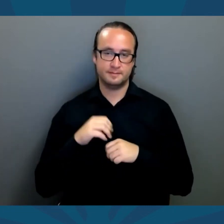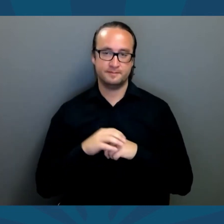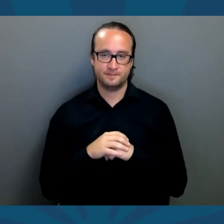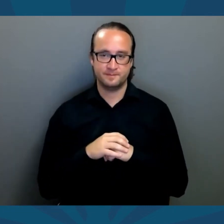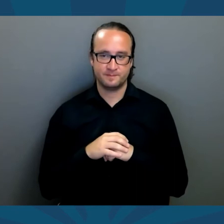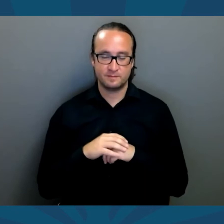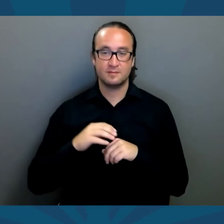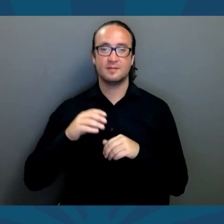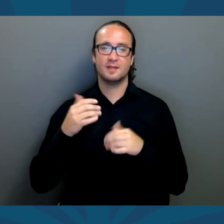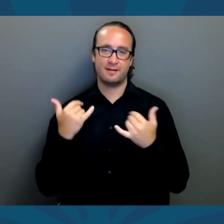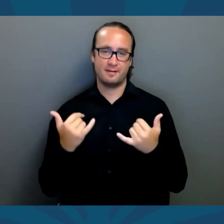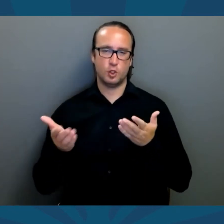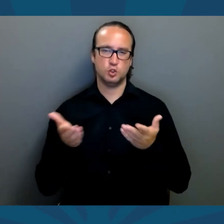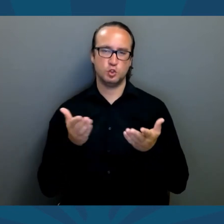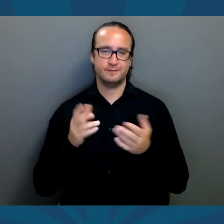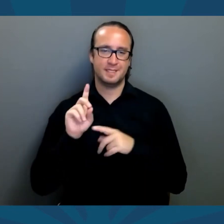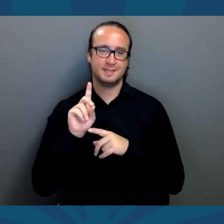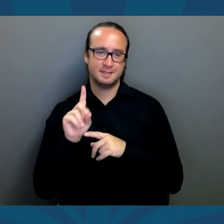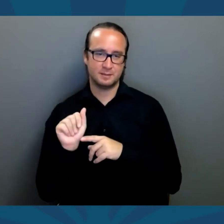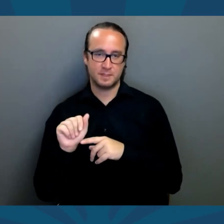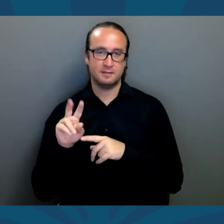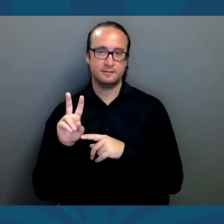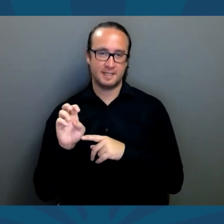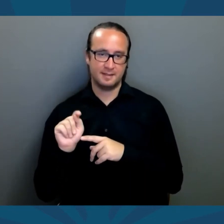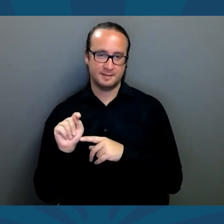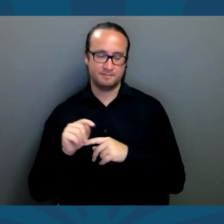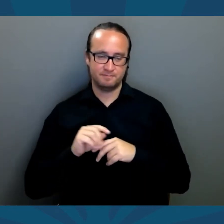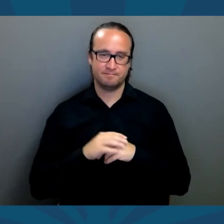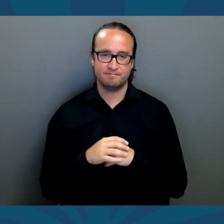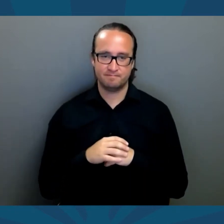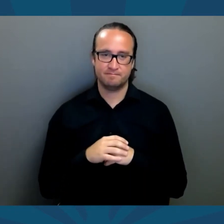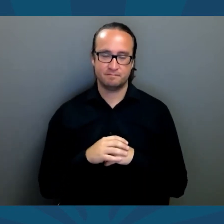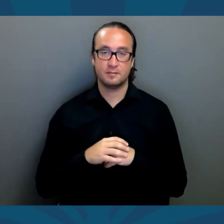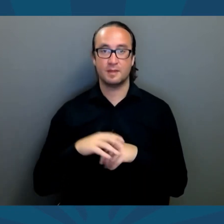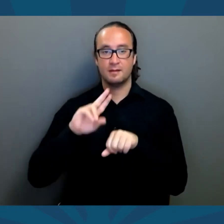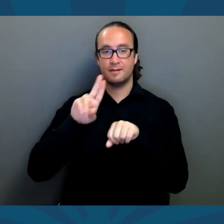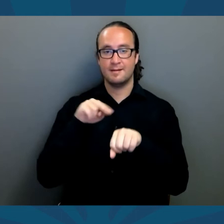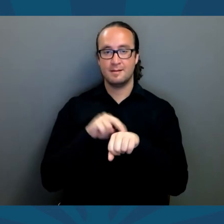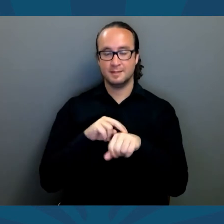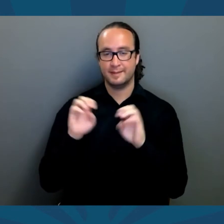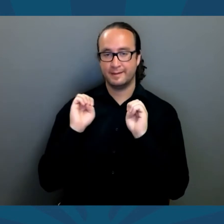I am a former United States Army officer and service-disabled veteran.